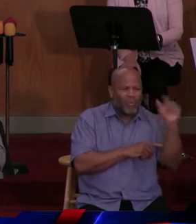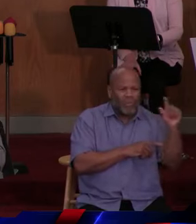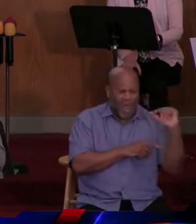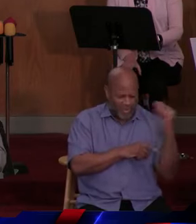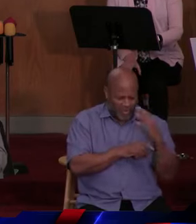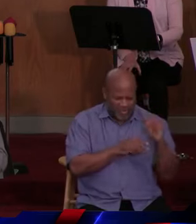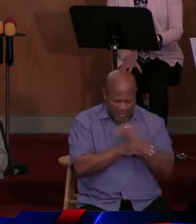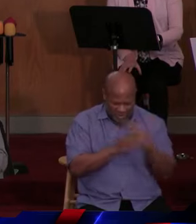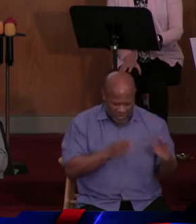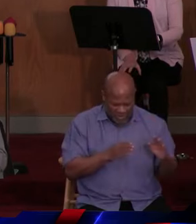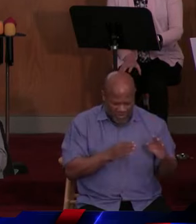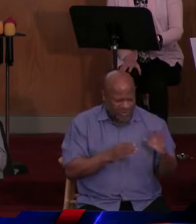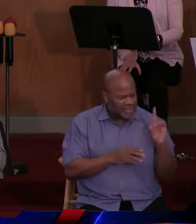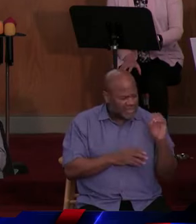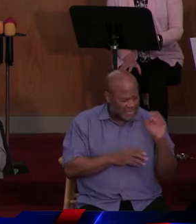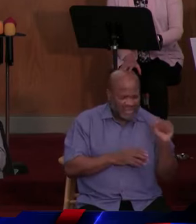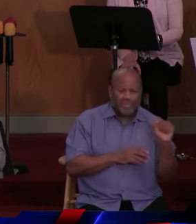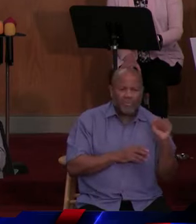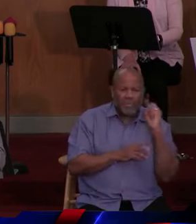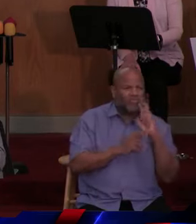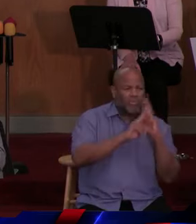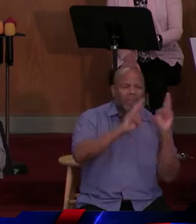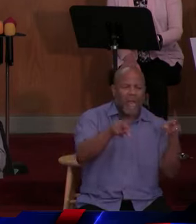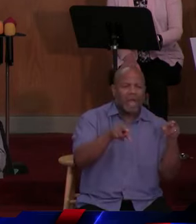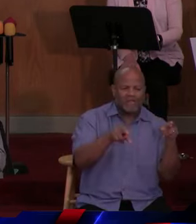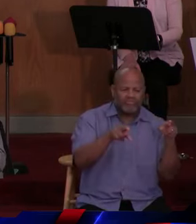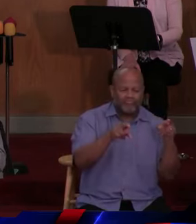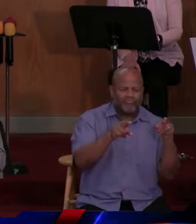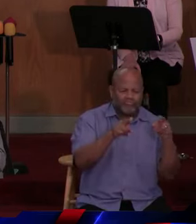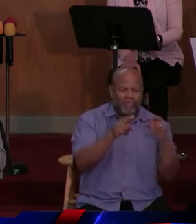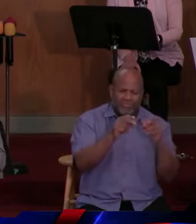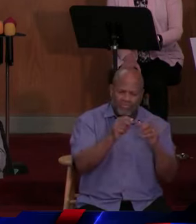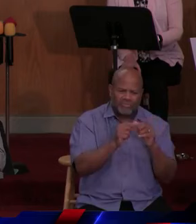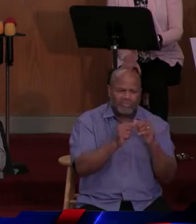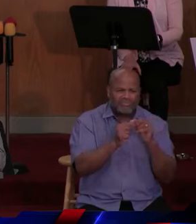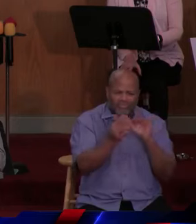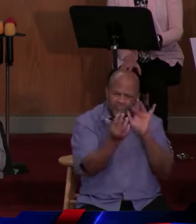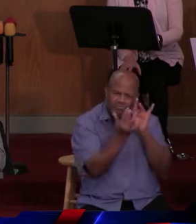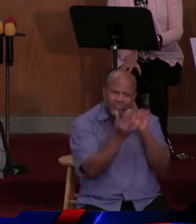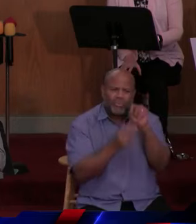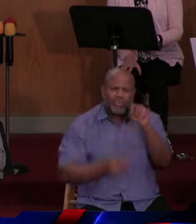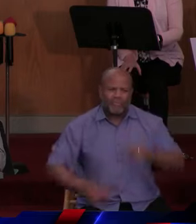deacons, our elders will reply with you and follow up with you.